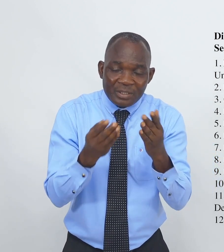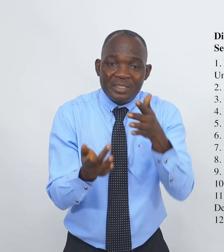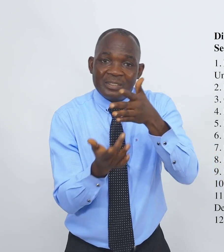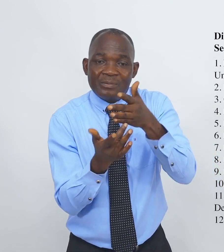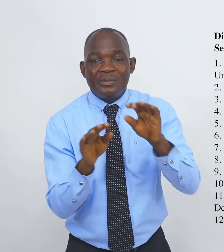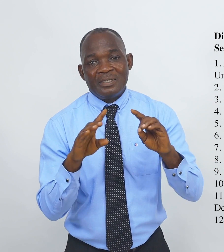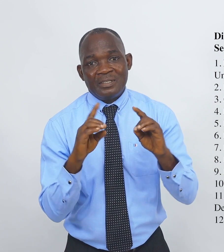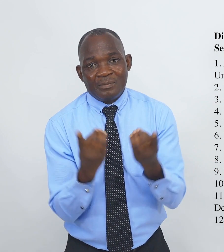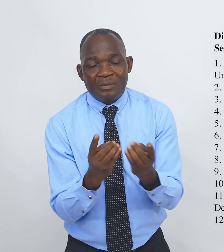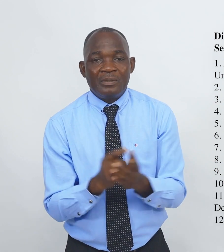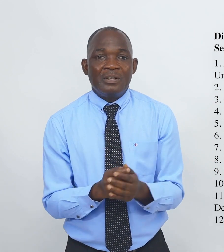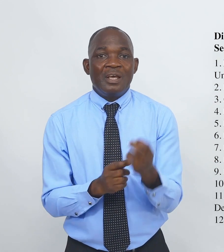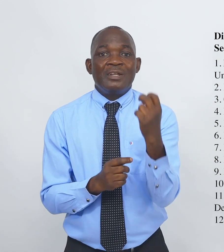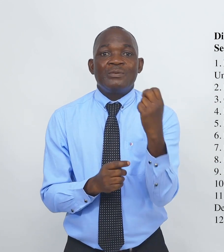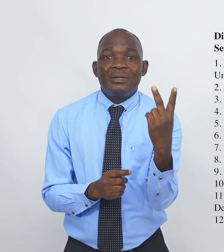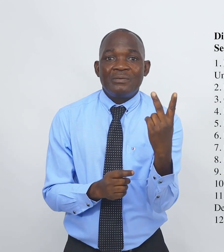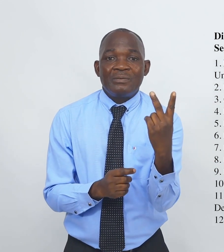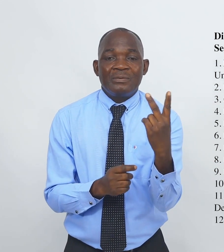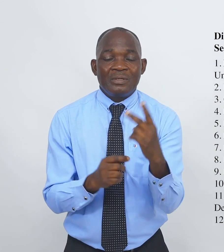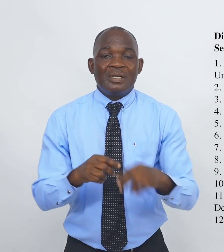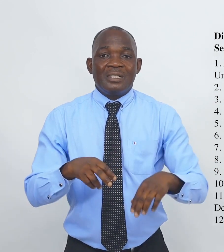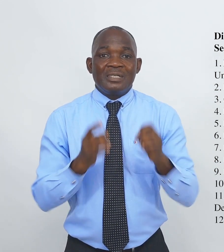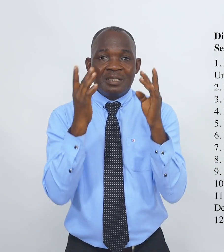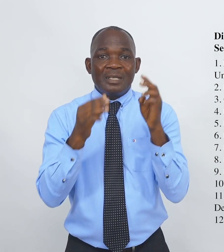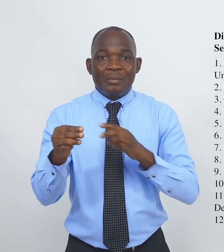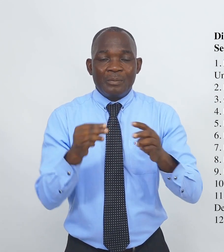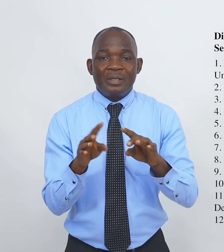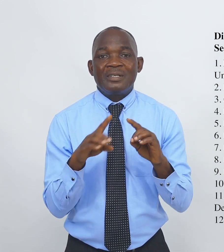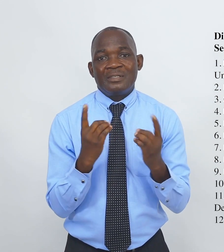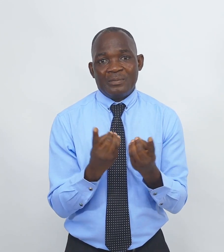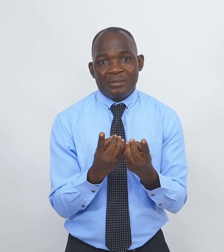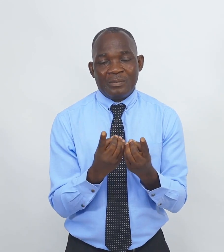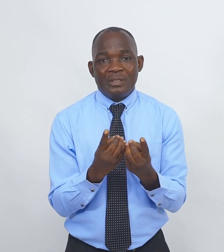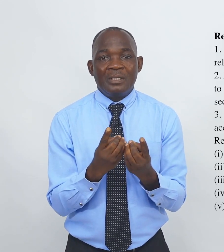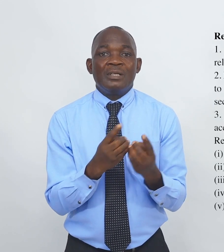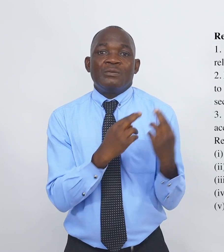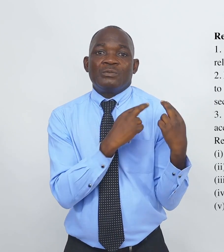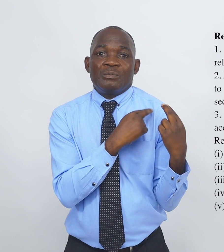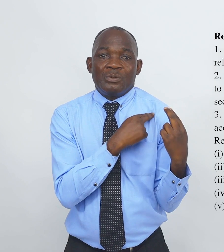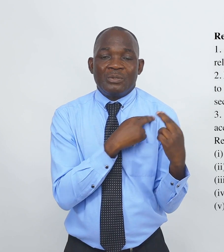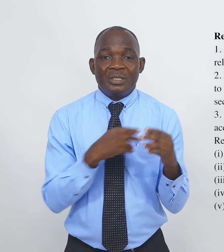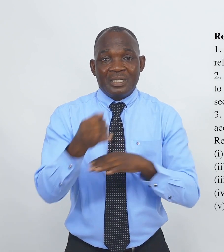Technology Department. 12. Risk Management Department. Responsibilities of the